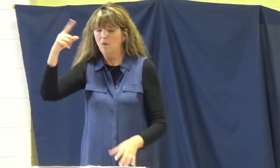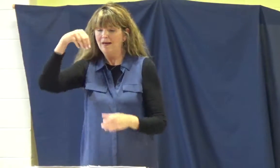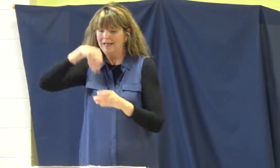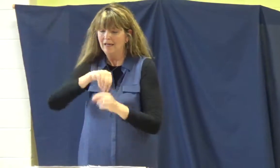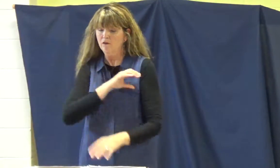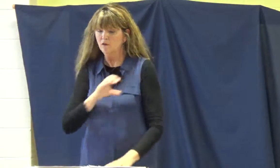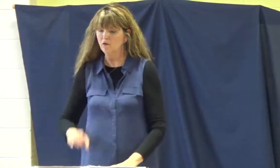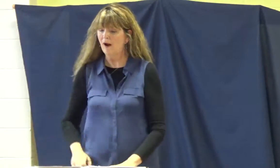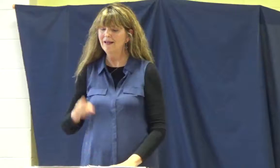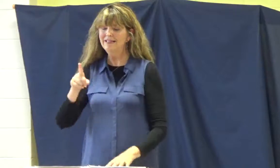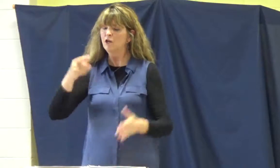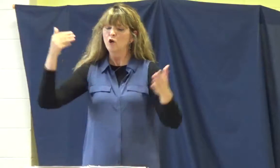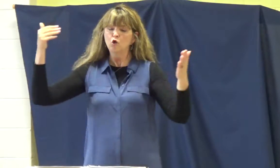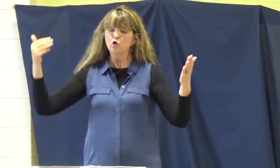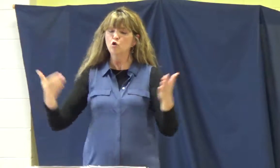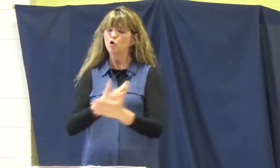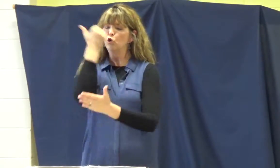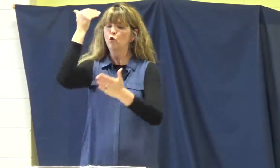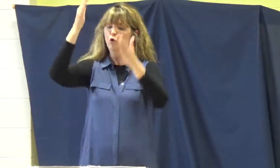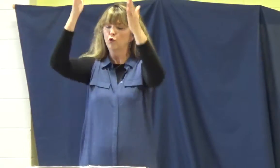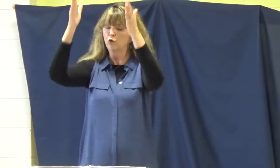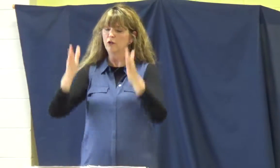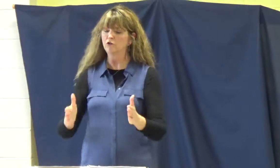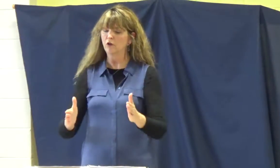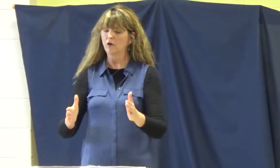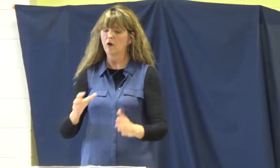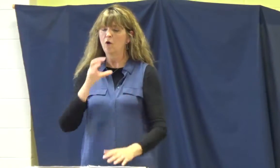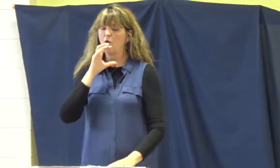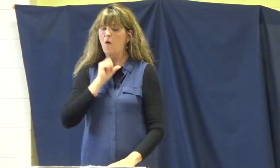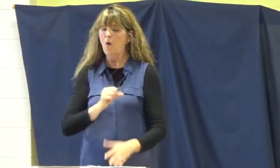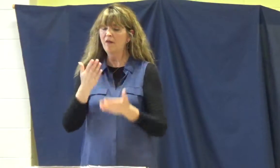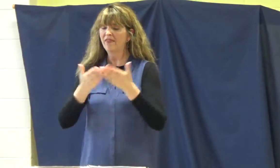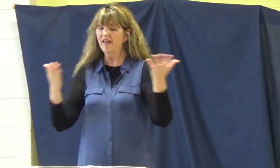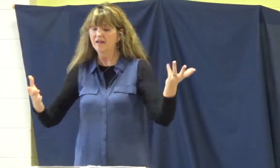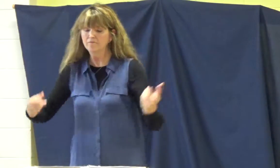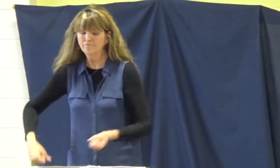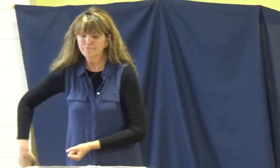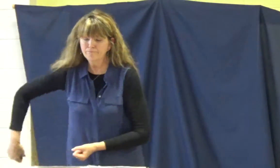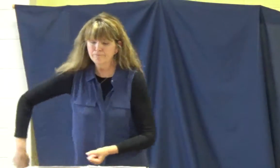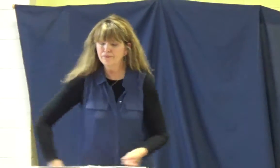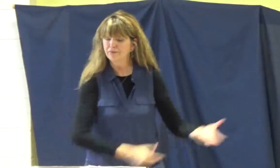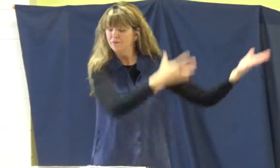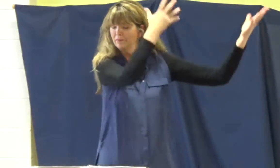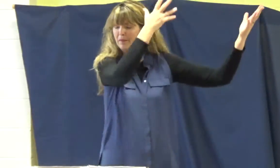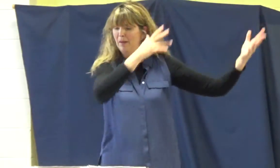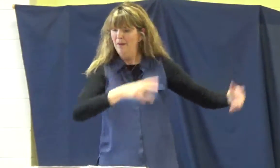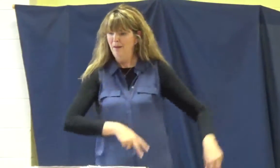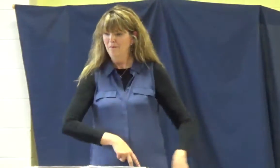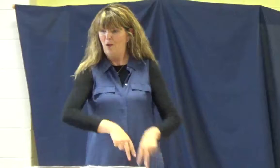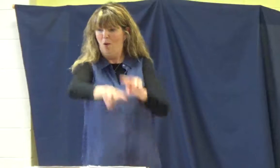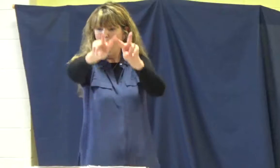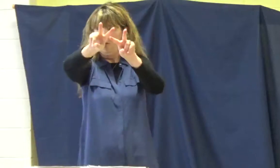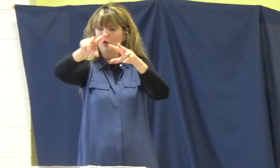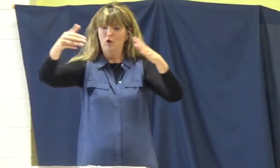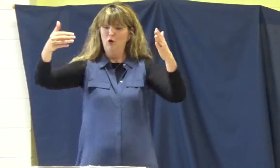Paul wrote, "Therefore, if anyone is in Christ, he is a new creature. The old things are passed